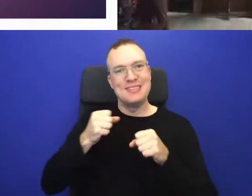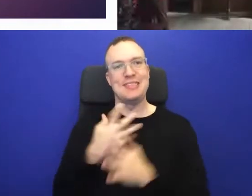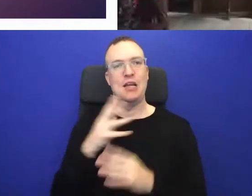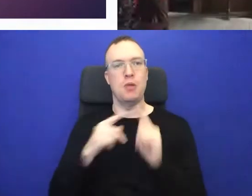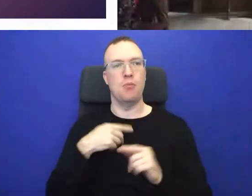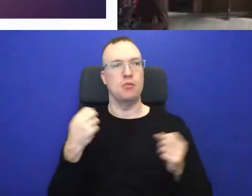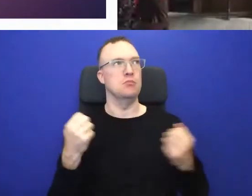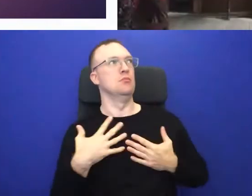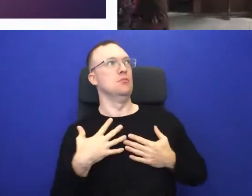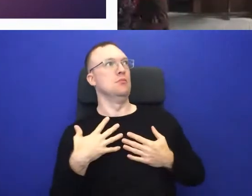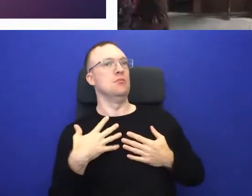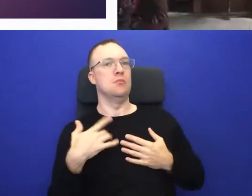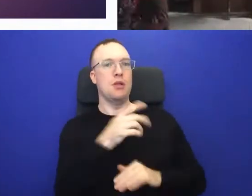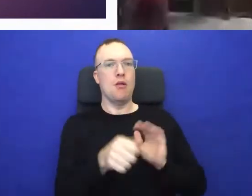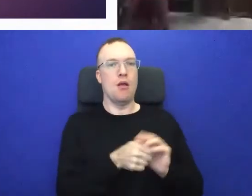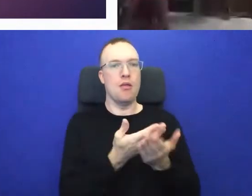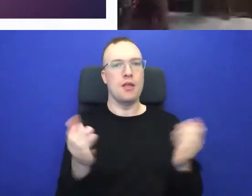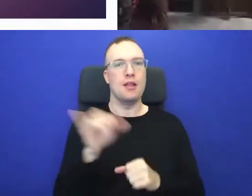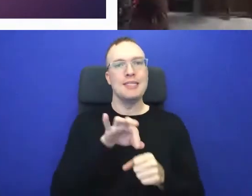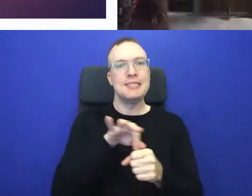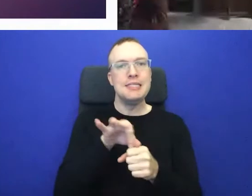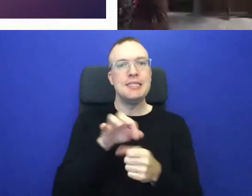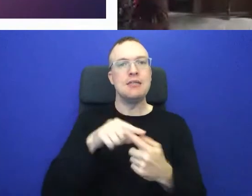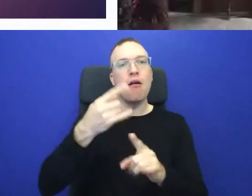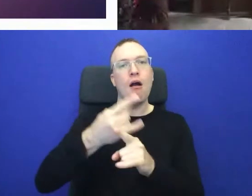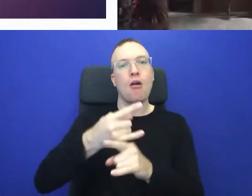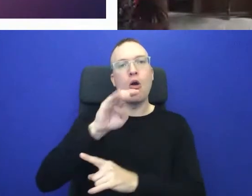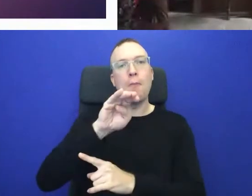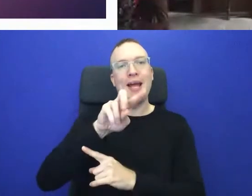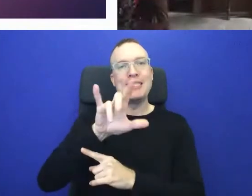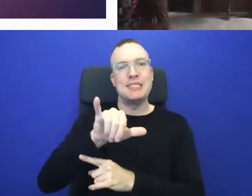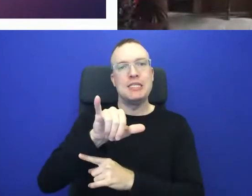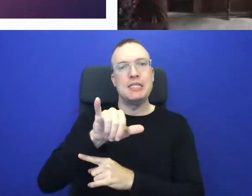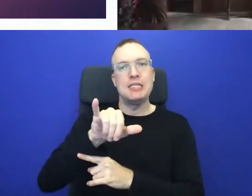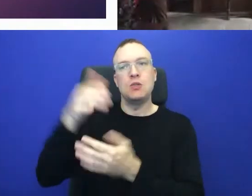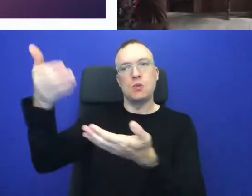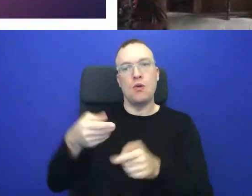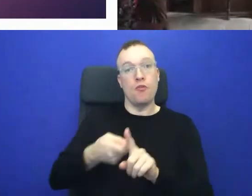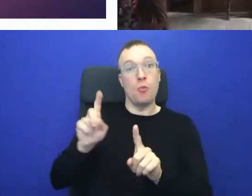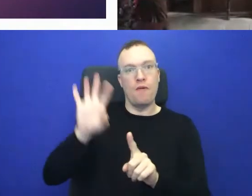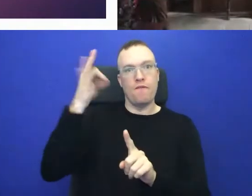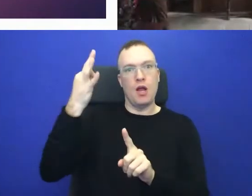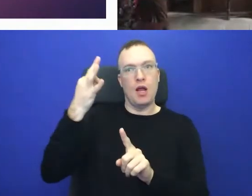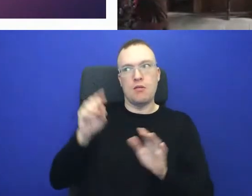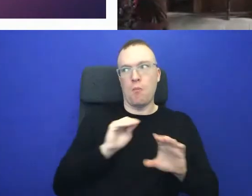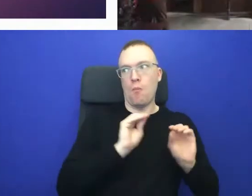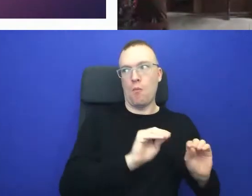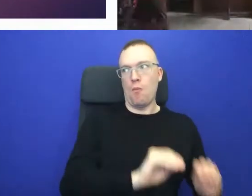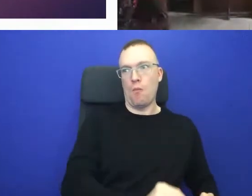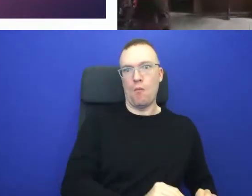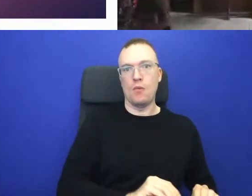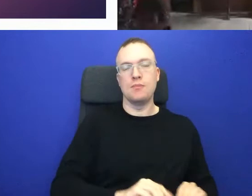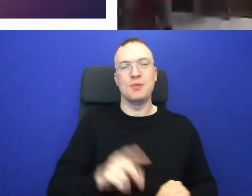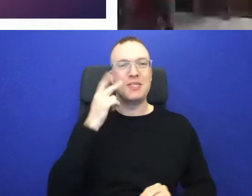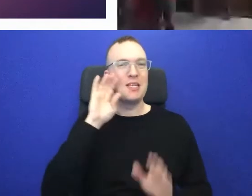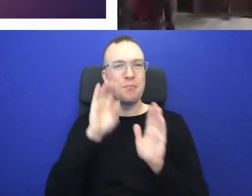hiding contraband like tea and brandy and so on, smuggled over from France. As you see in the image on the cigarette